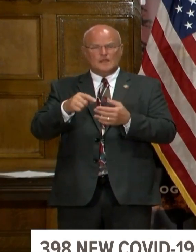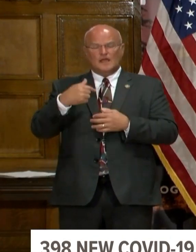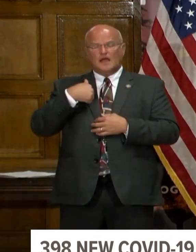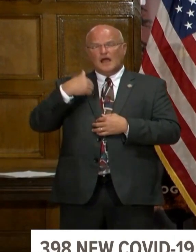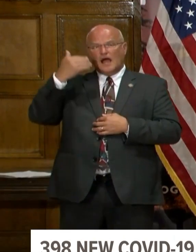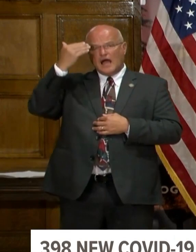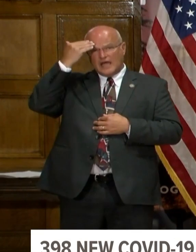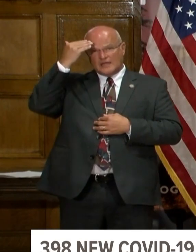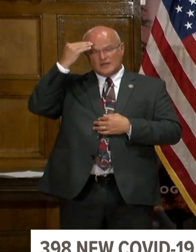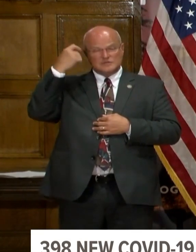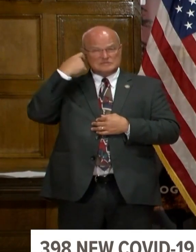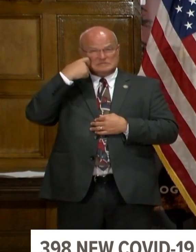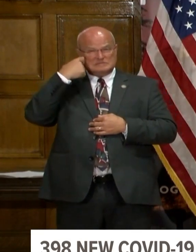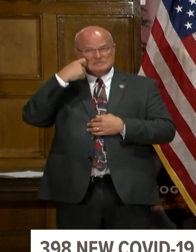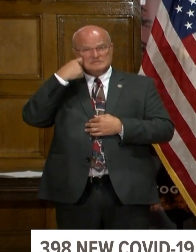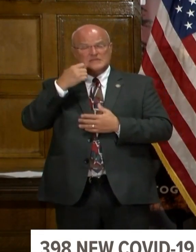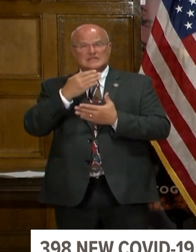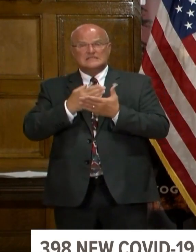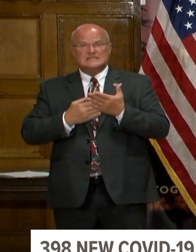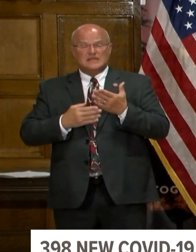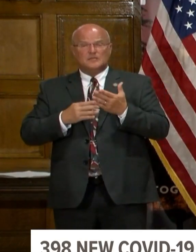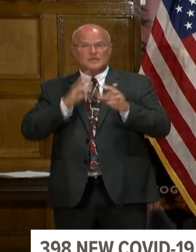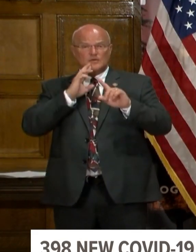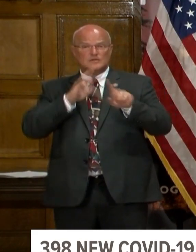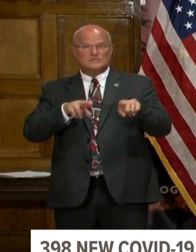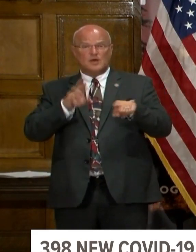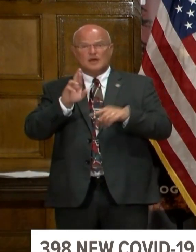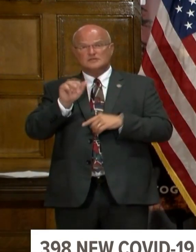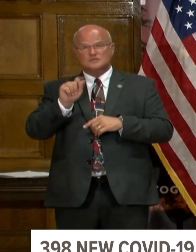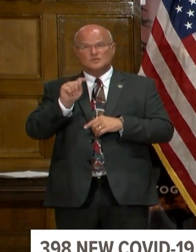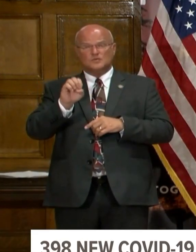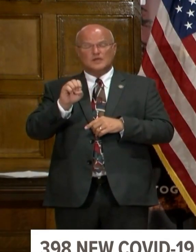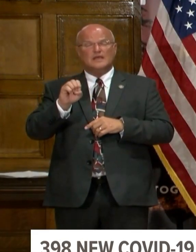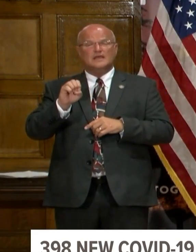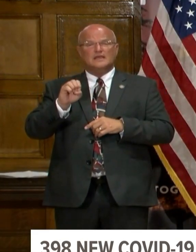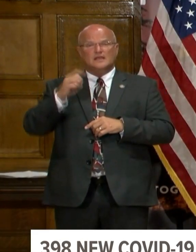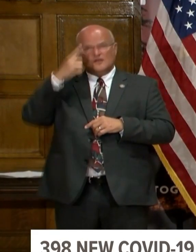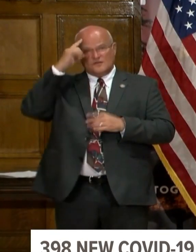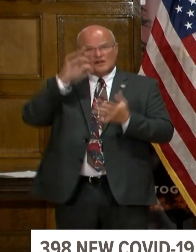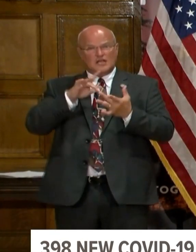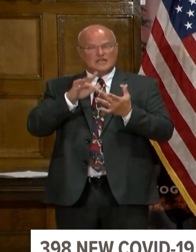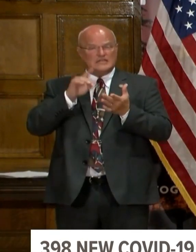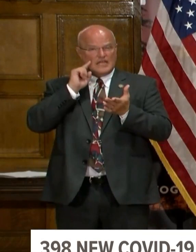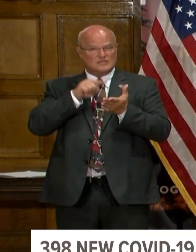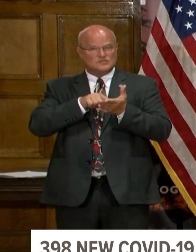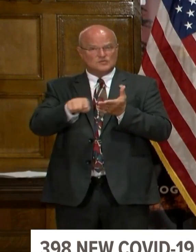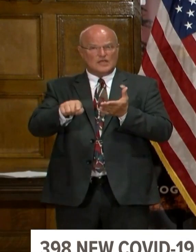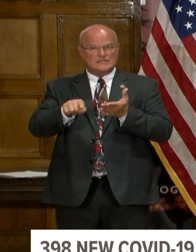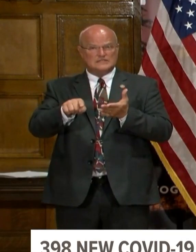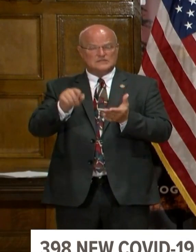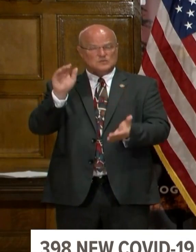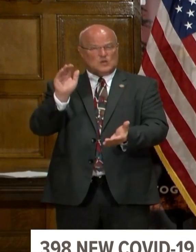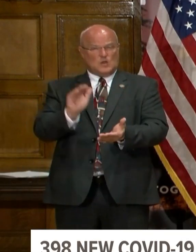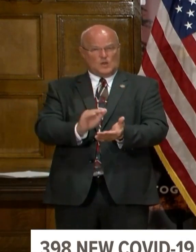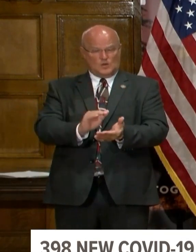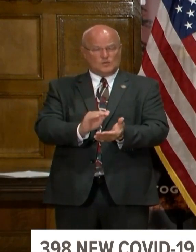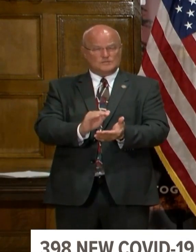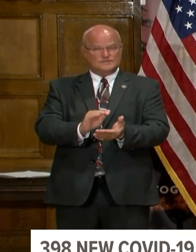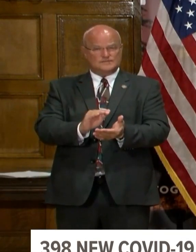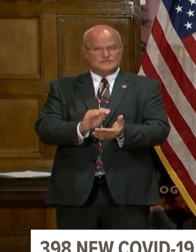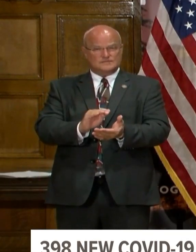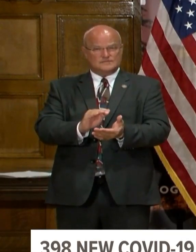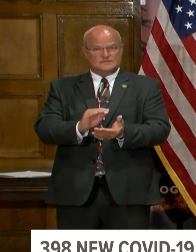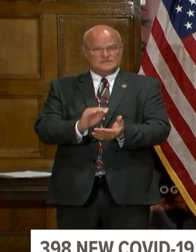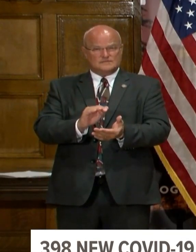that previously some of the response rate for contact tracing is fairly low, and